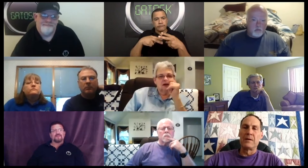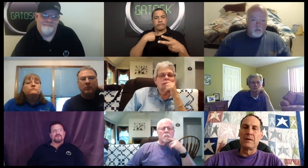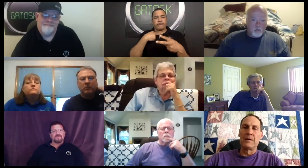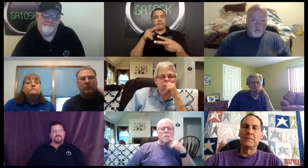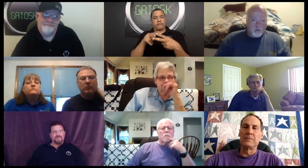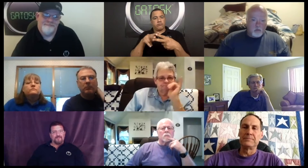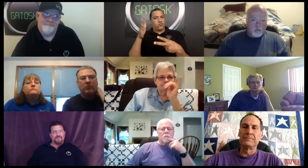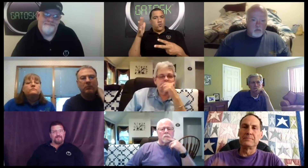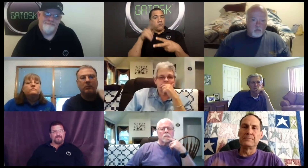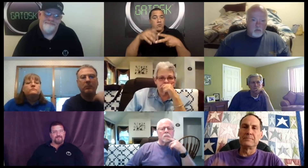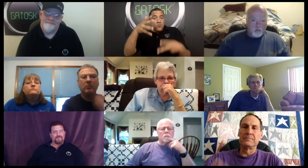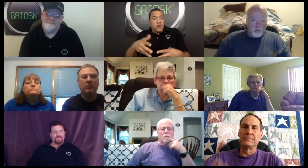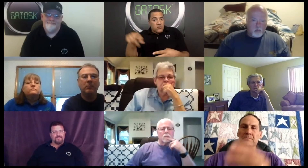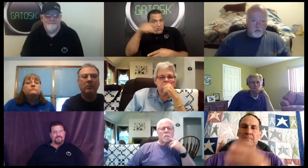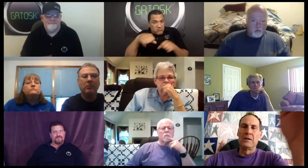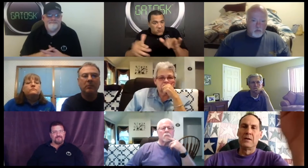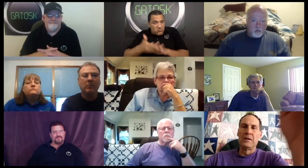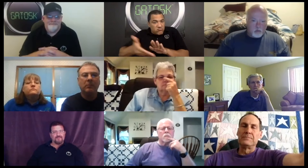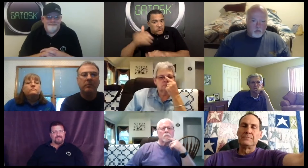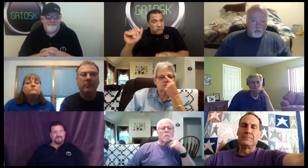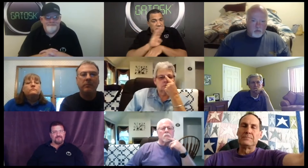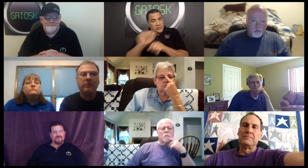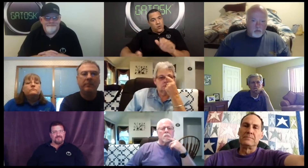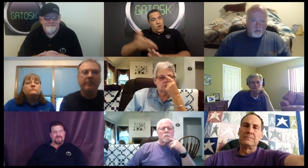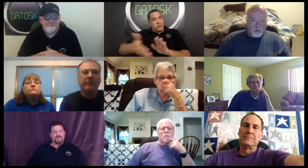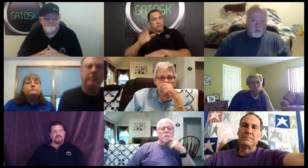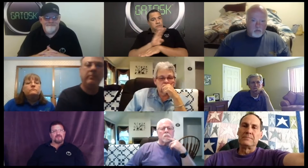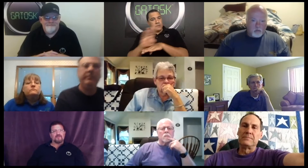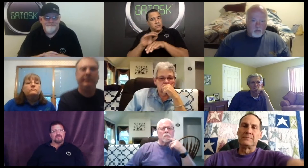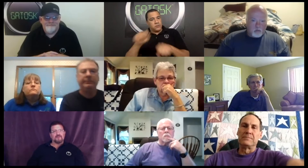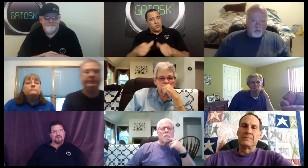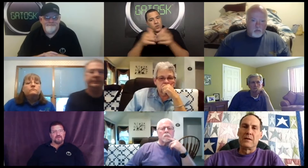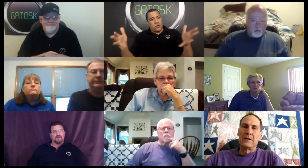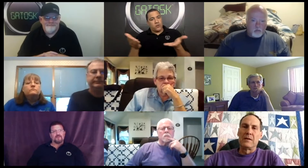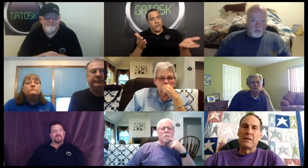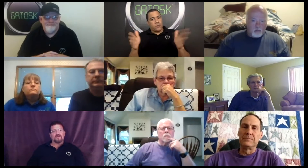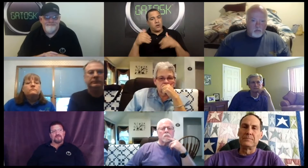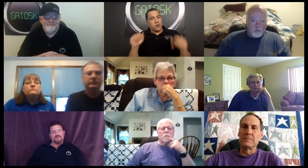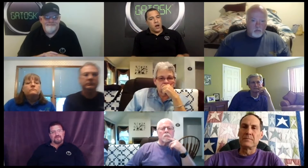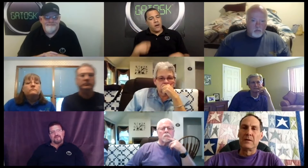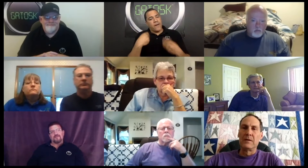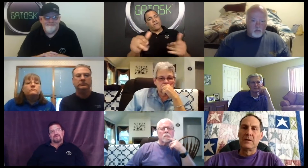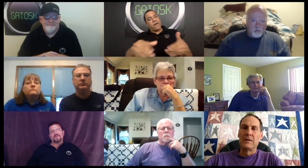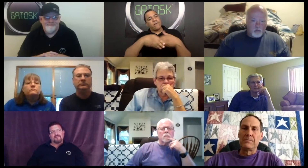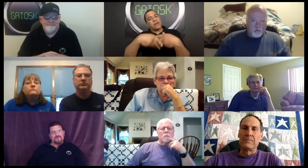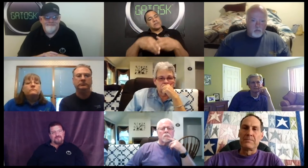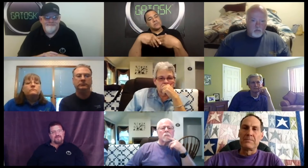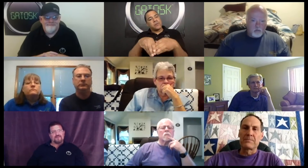AR, so there's limited. But everything else runs. You can still run a business without the Surface package. So it just gives